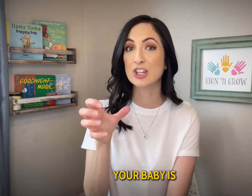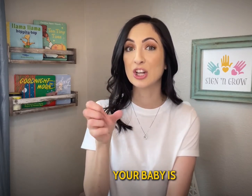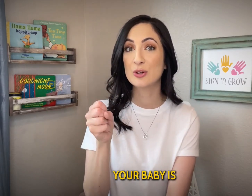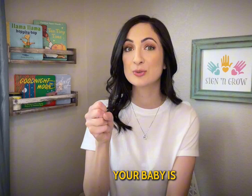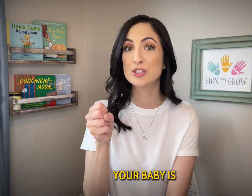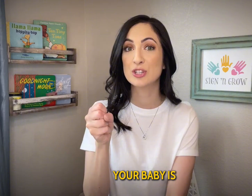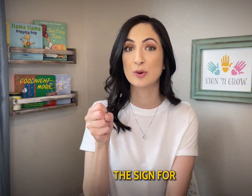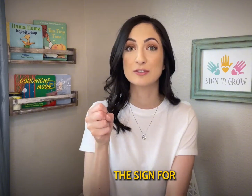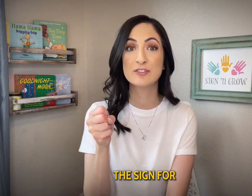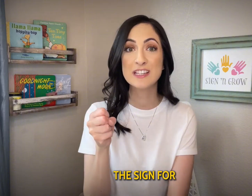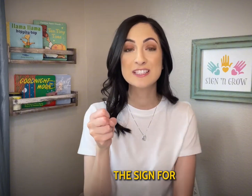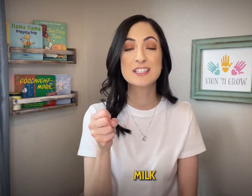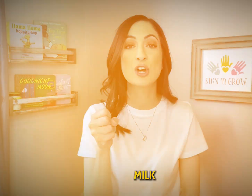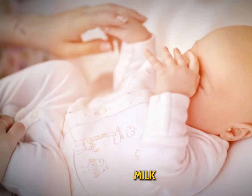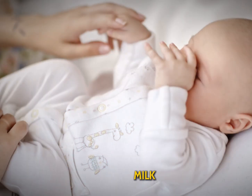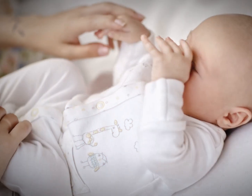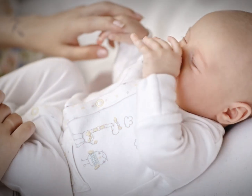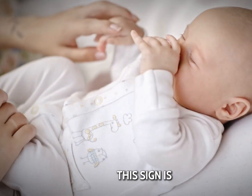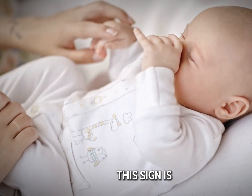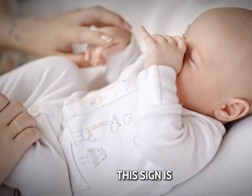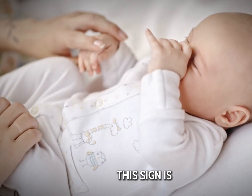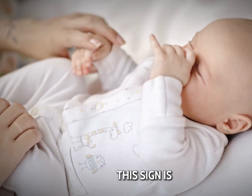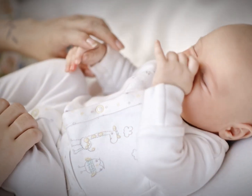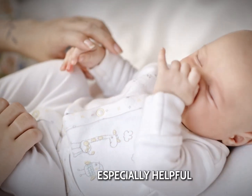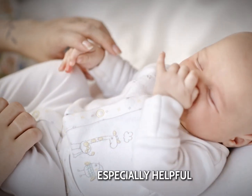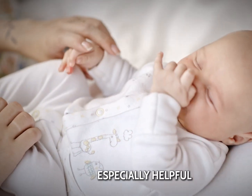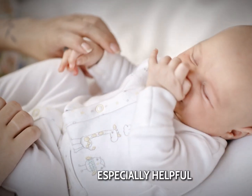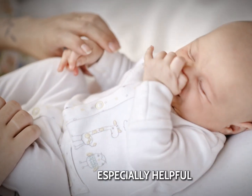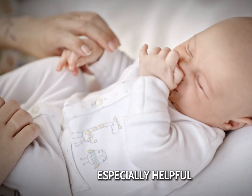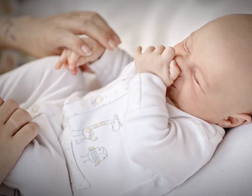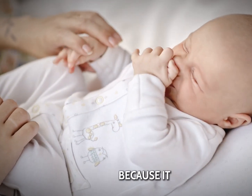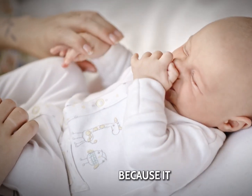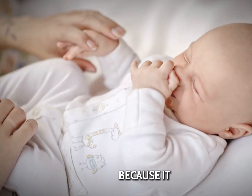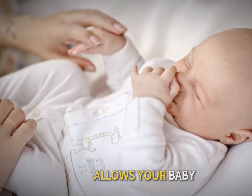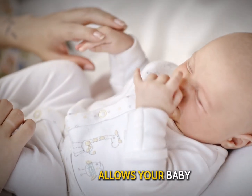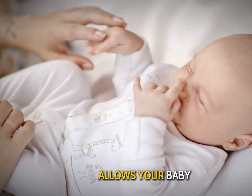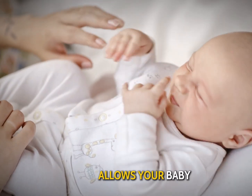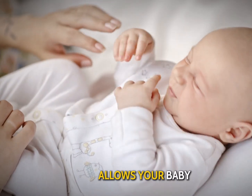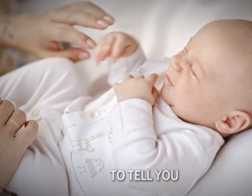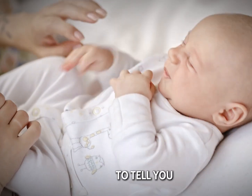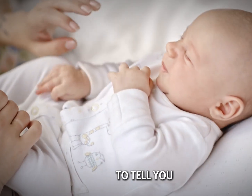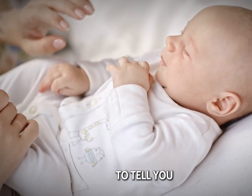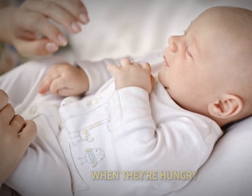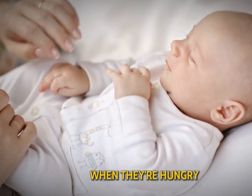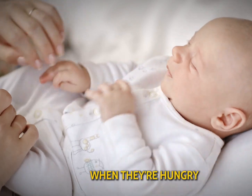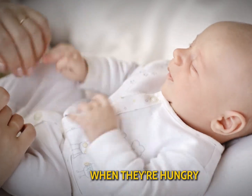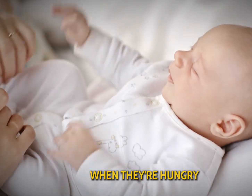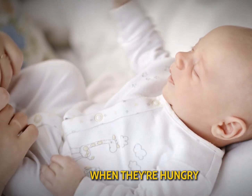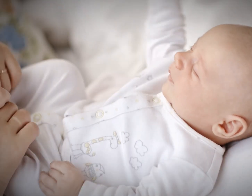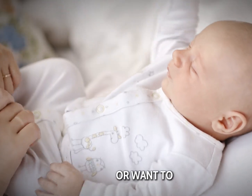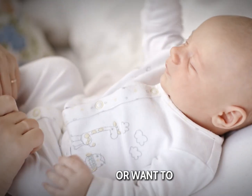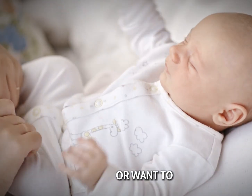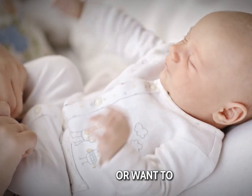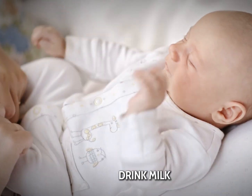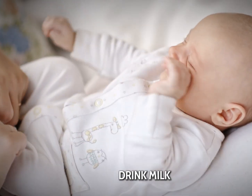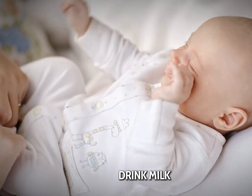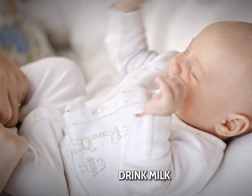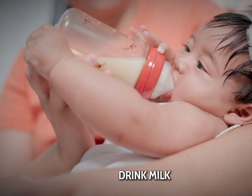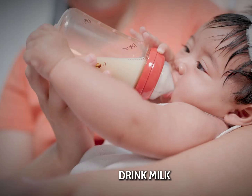baby is the sign for milk. This sign is especially helpful because it allows your baby to tell you when they're hungry or want to drink milk,